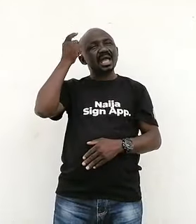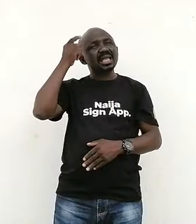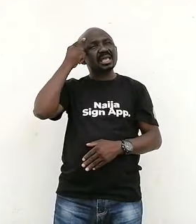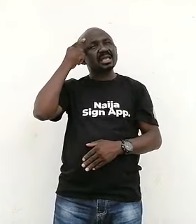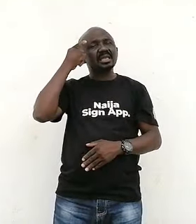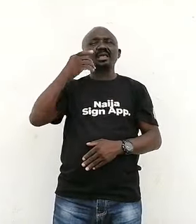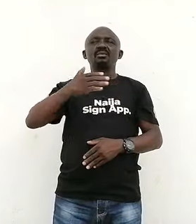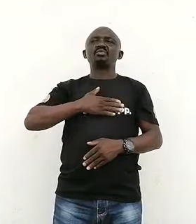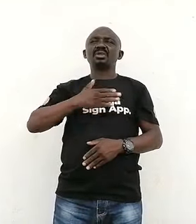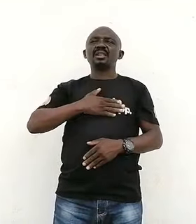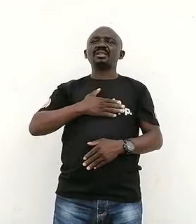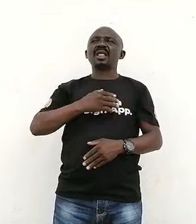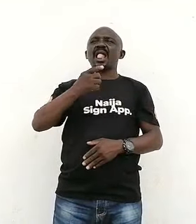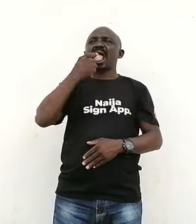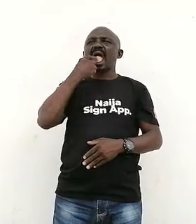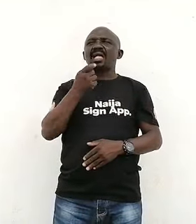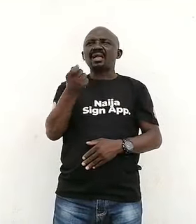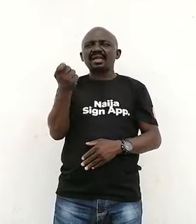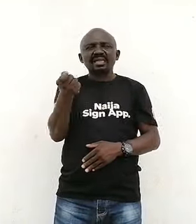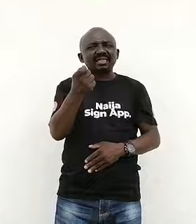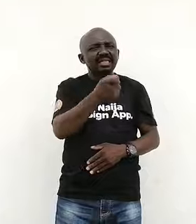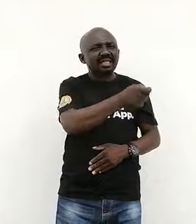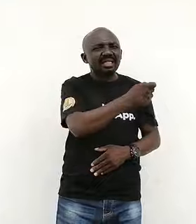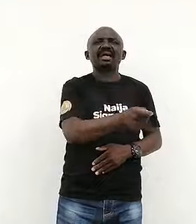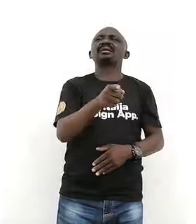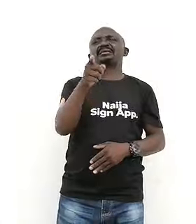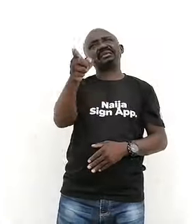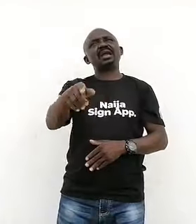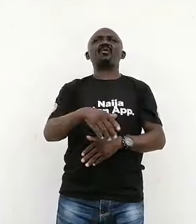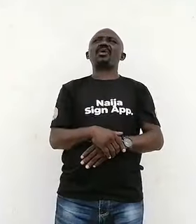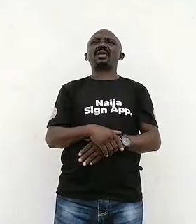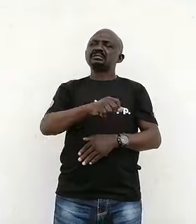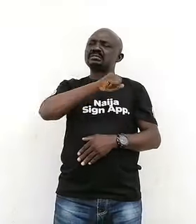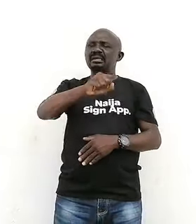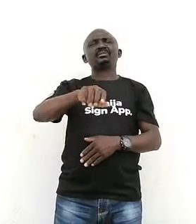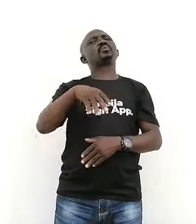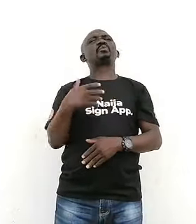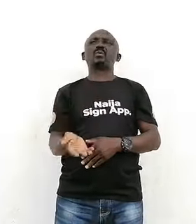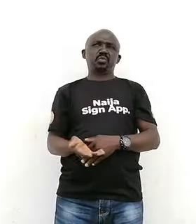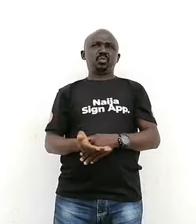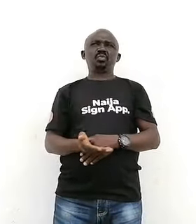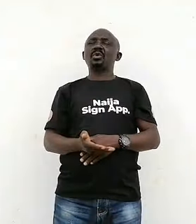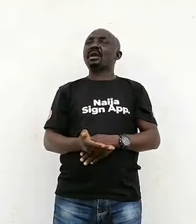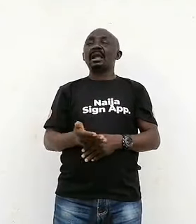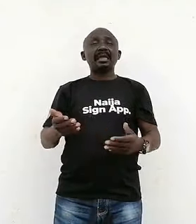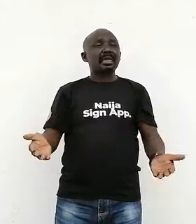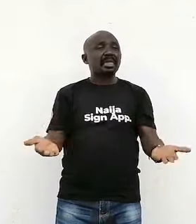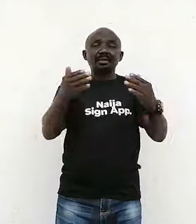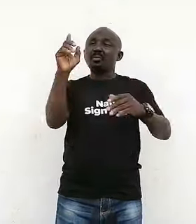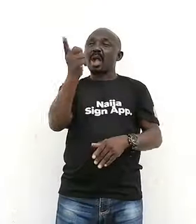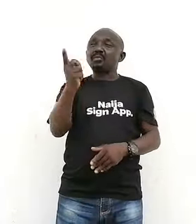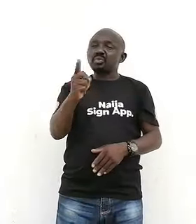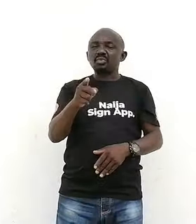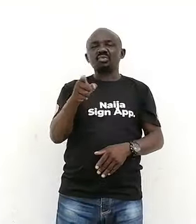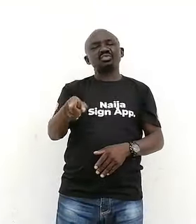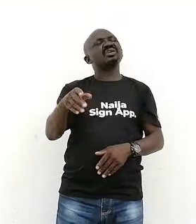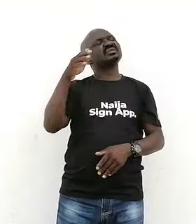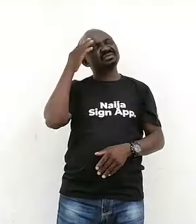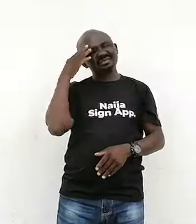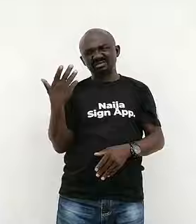and for various different reasons. And UNESCO decided to chart a course to project and